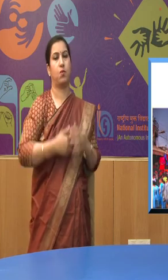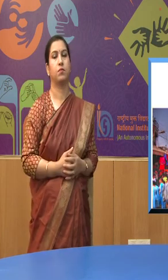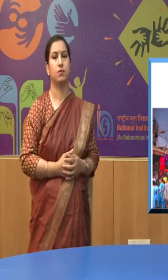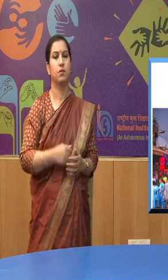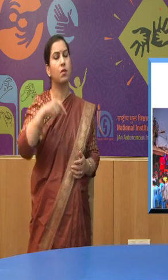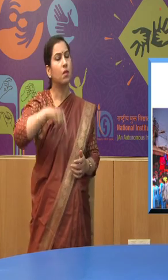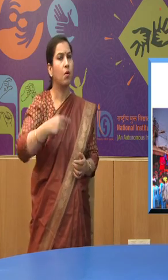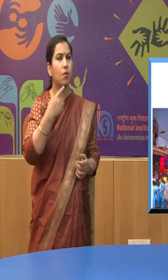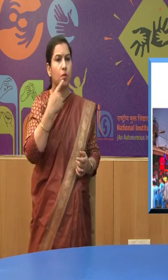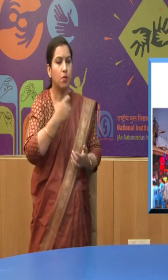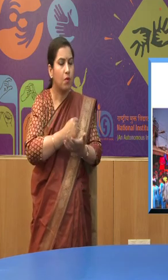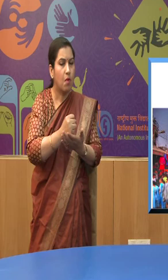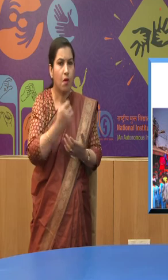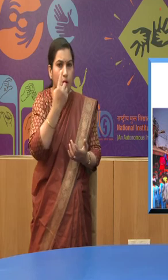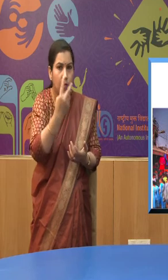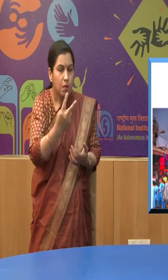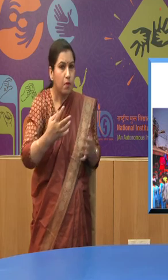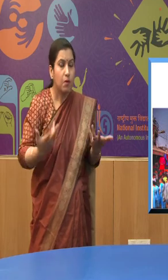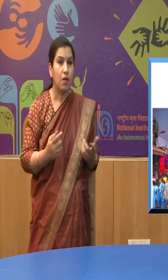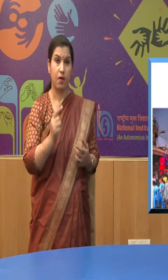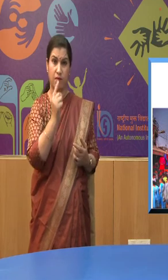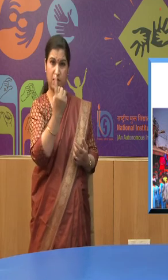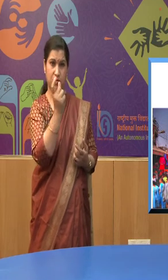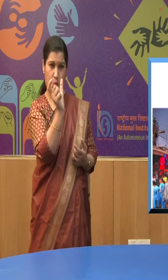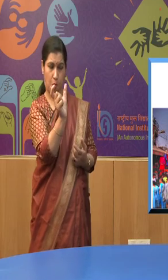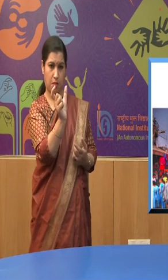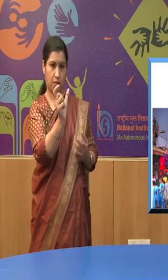First, let us try to understand the word society.